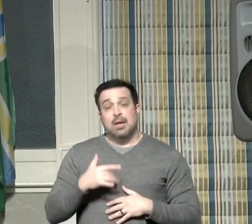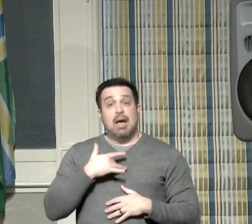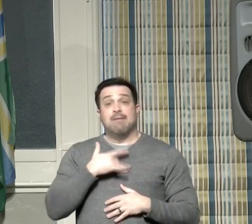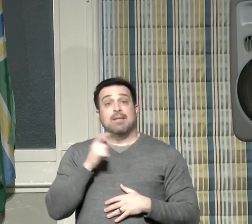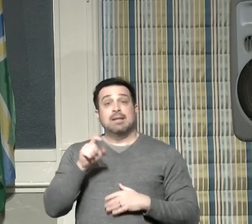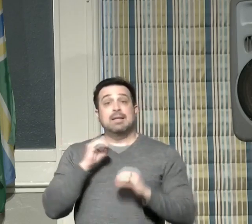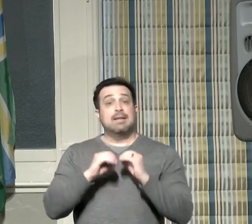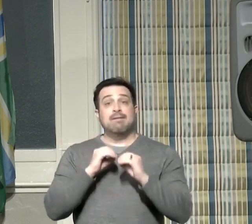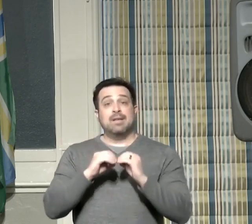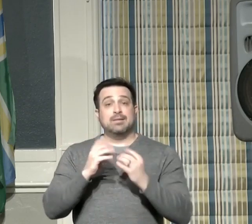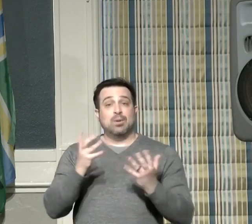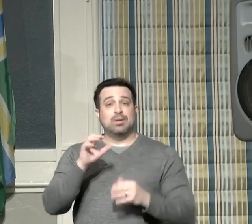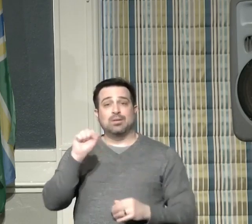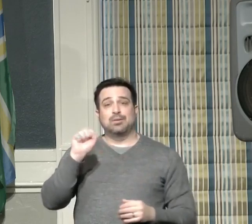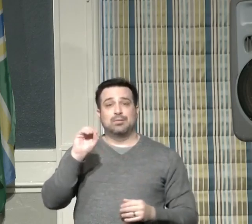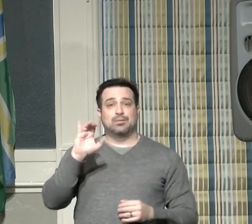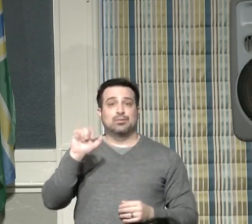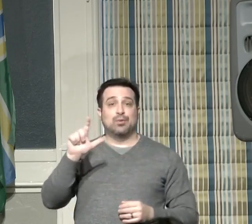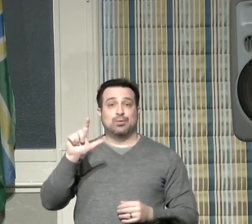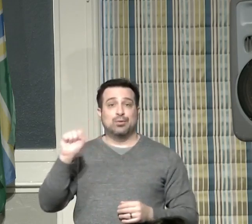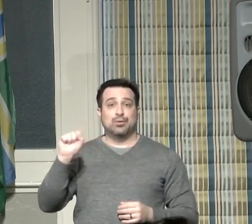Security.